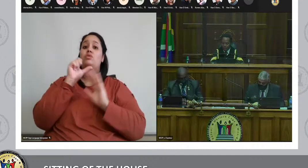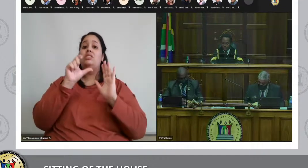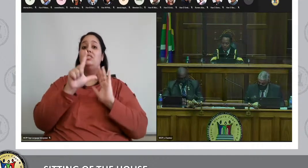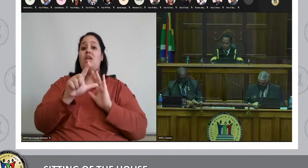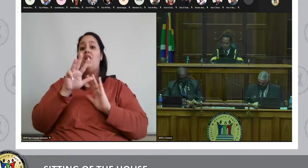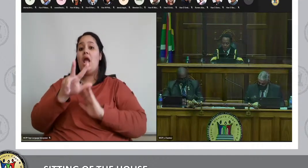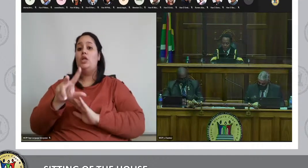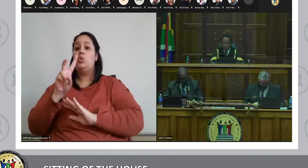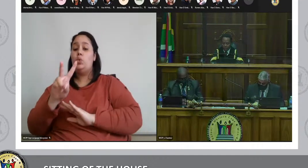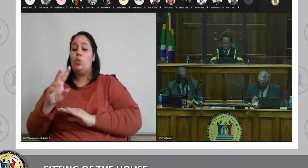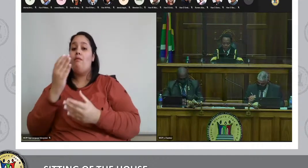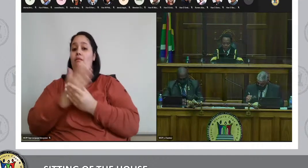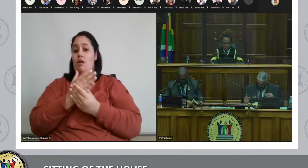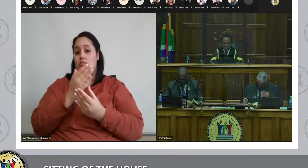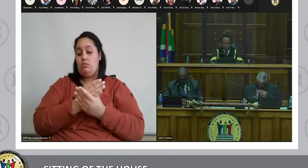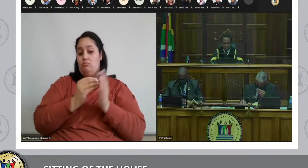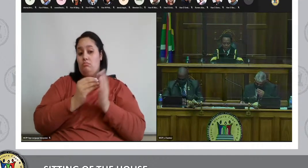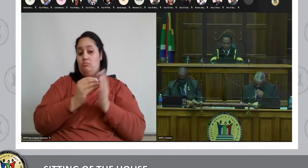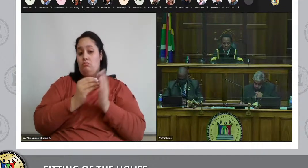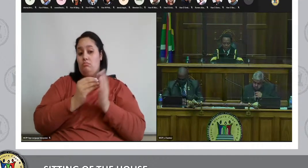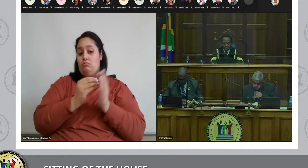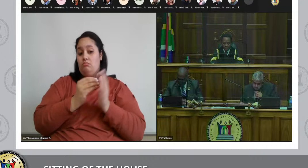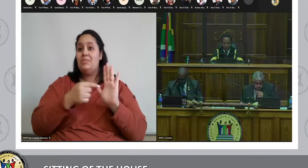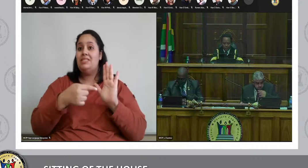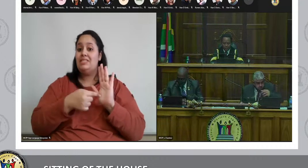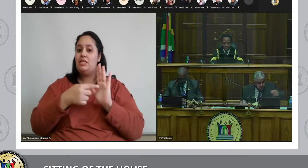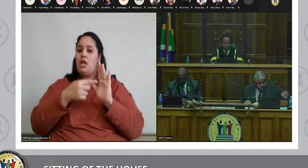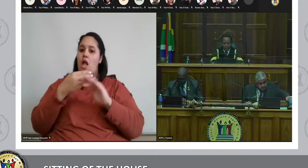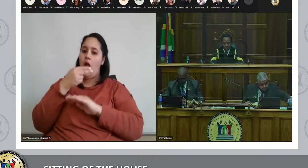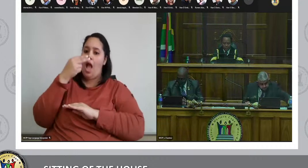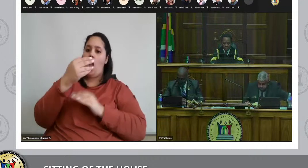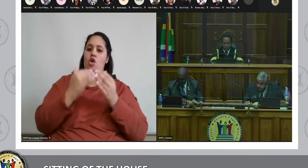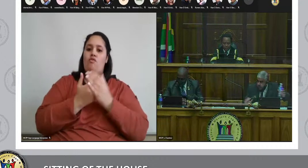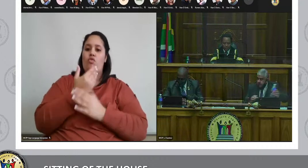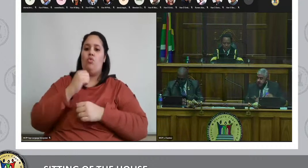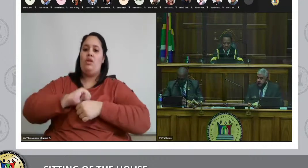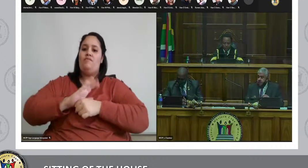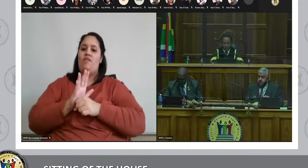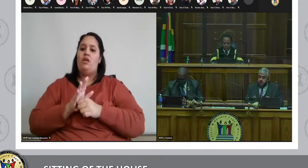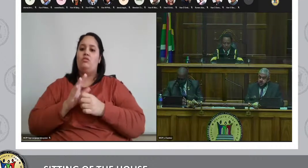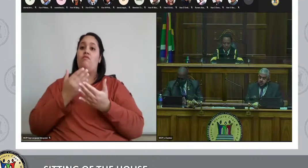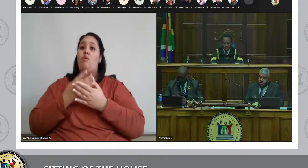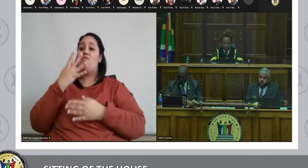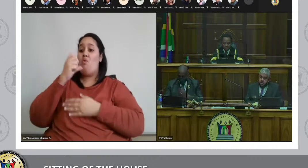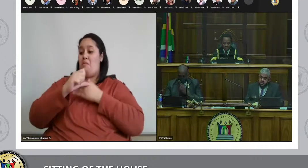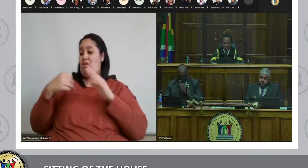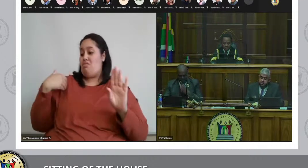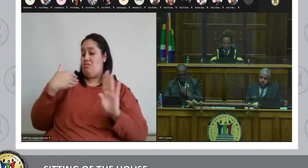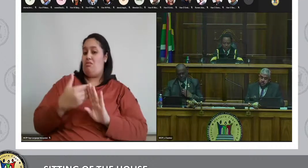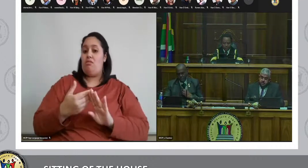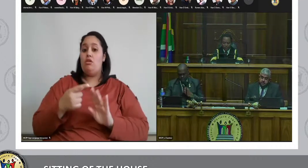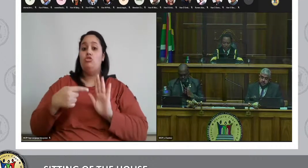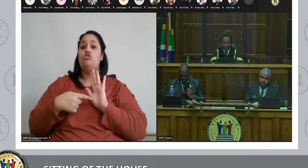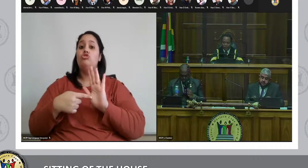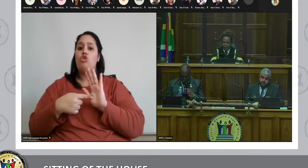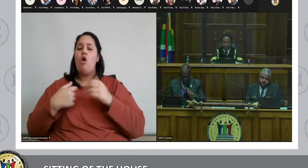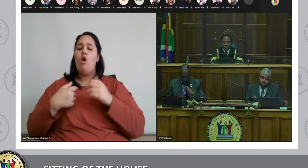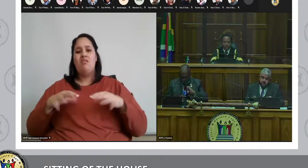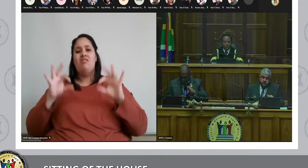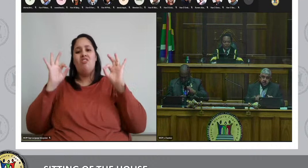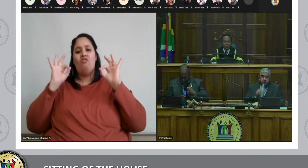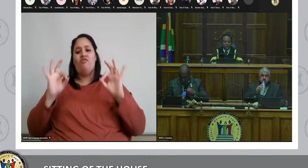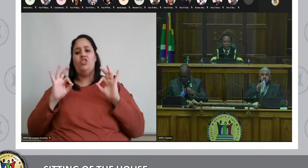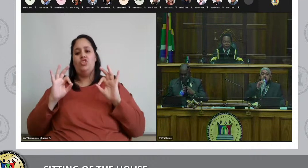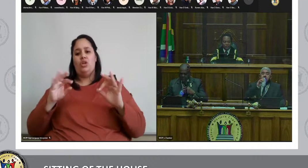5,782 cases, the highest number of new infections in more than 4 months, indicating that we have officially